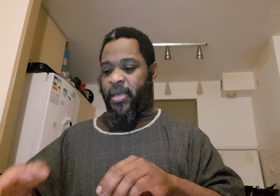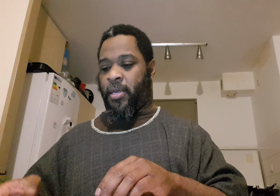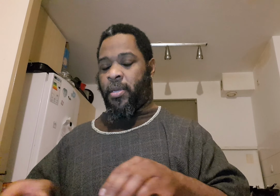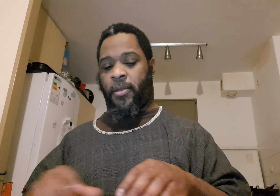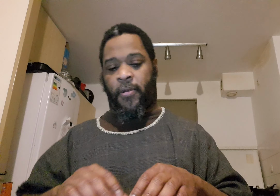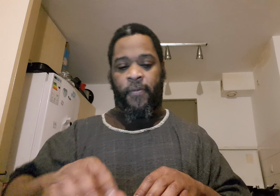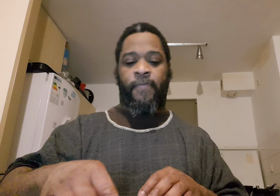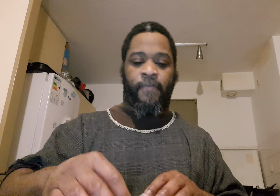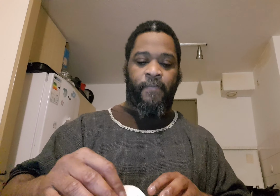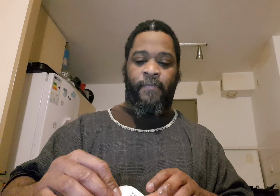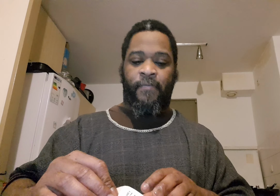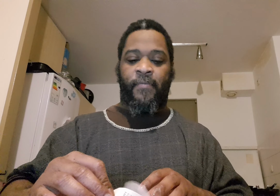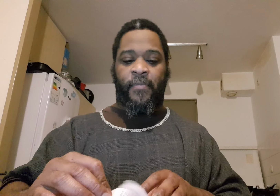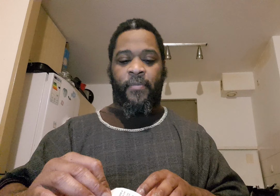20:15.